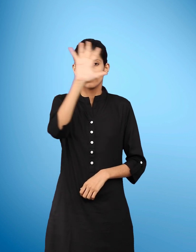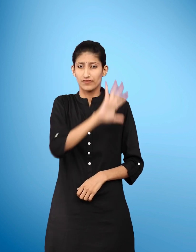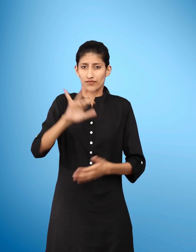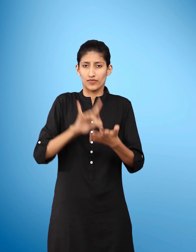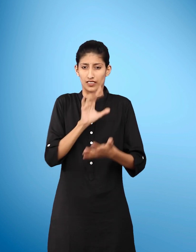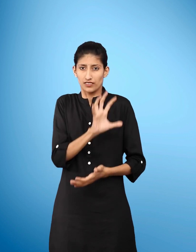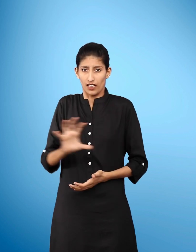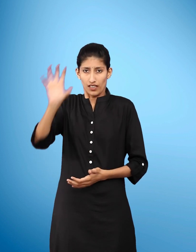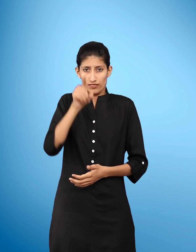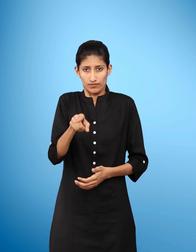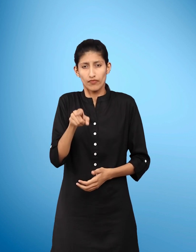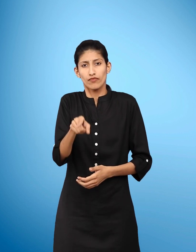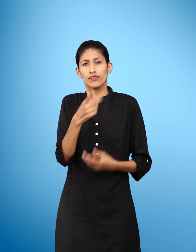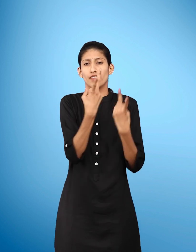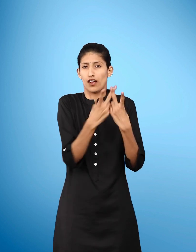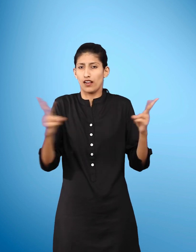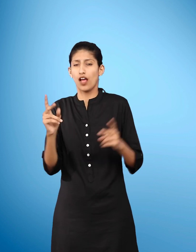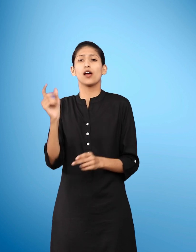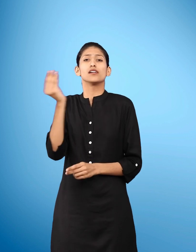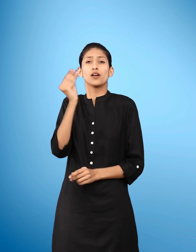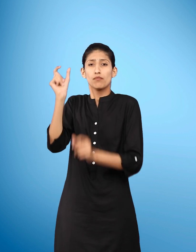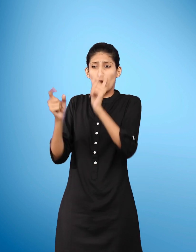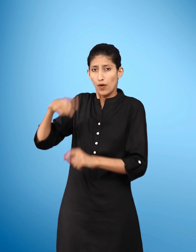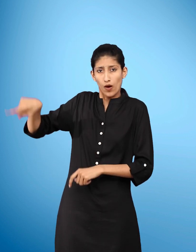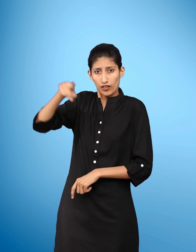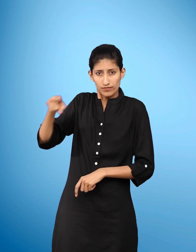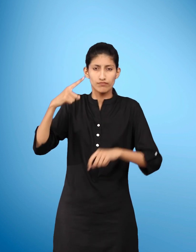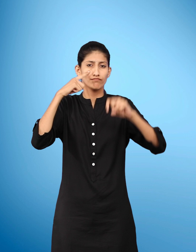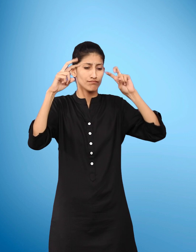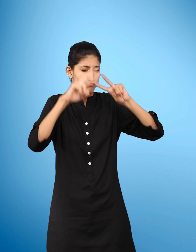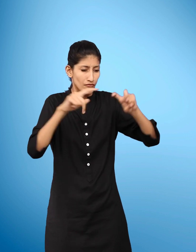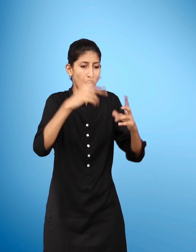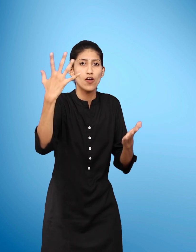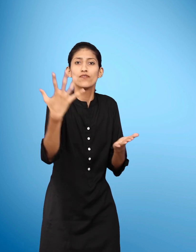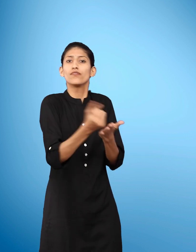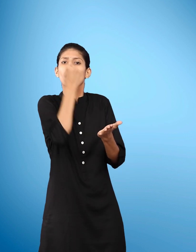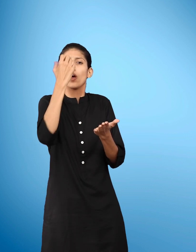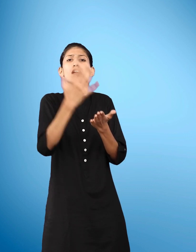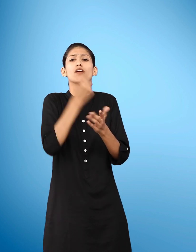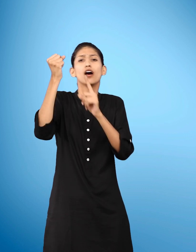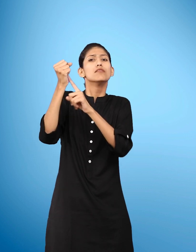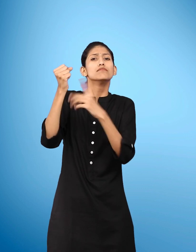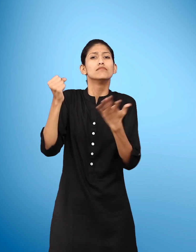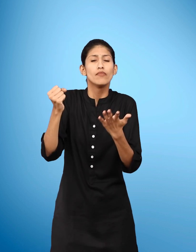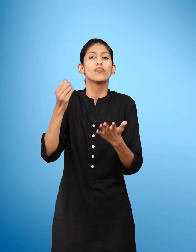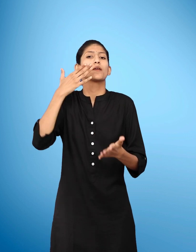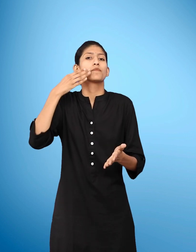This fine pottery, especially bowls and plates, were found from several archaeological sites throughout